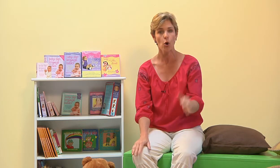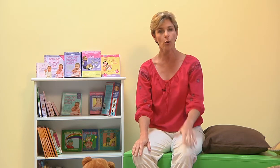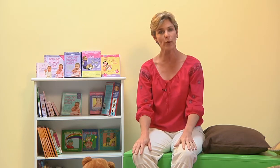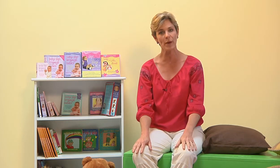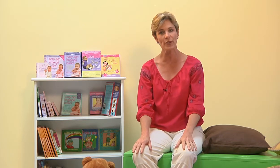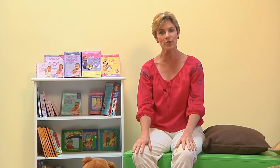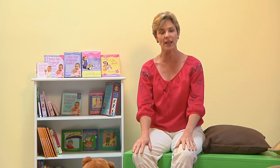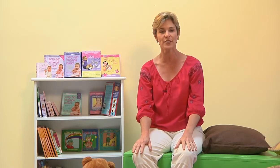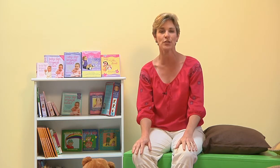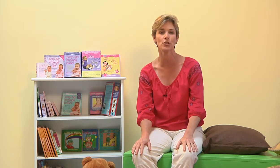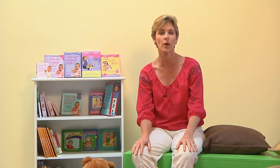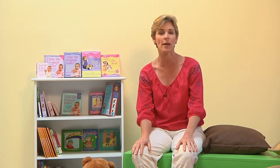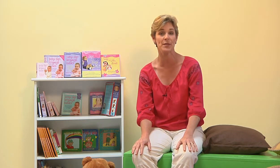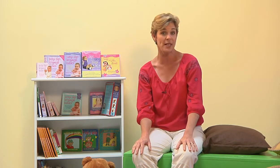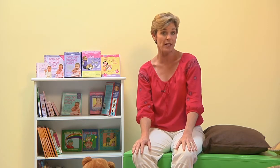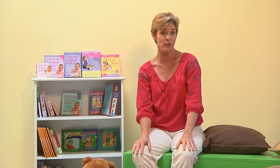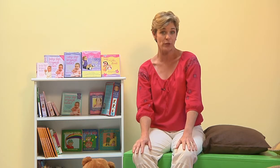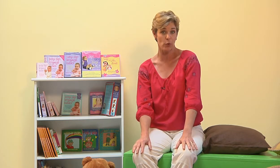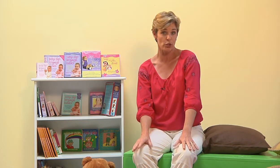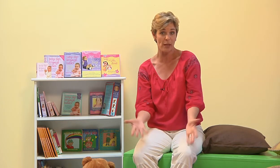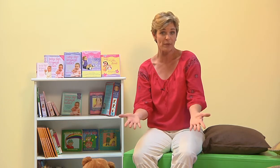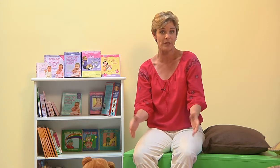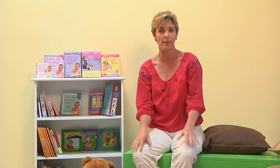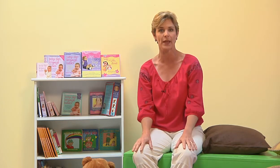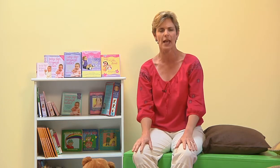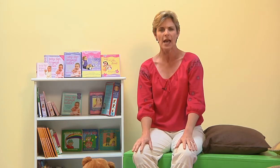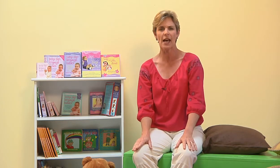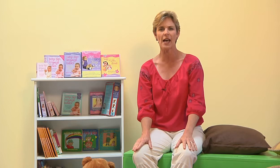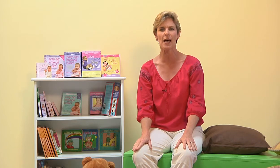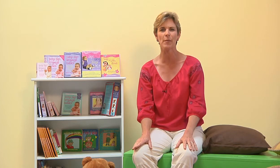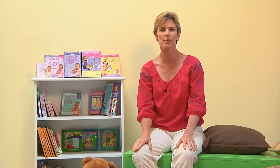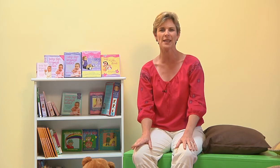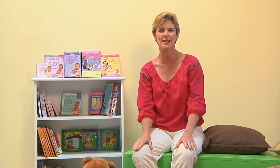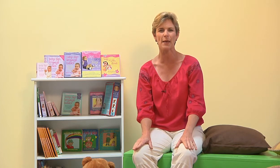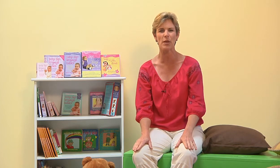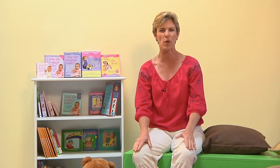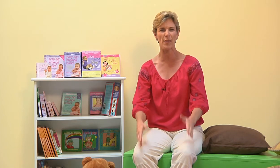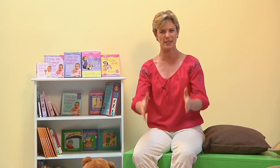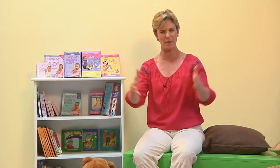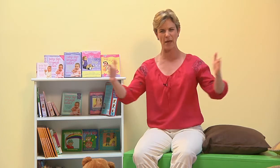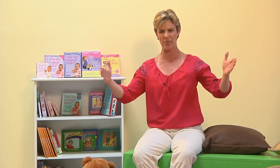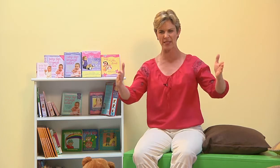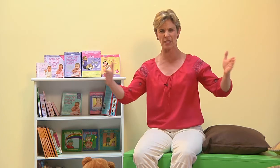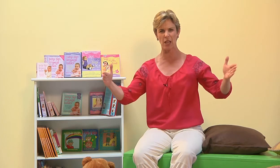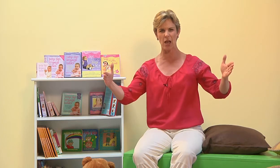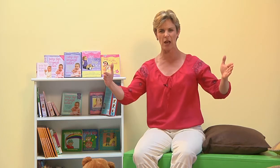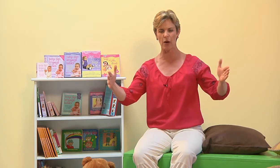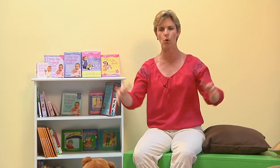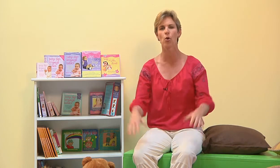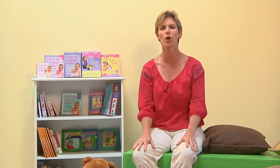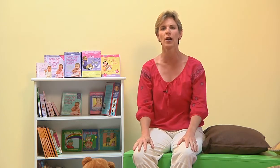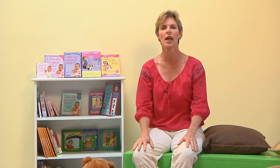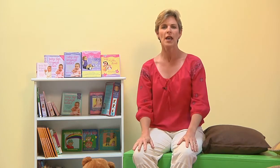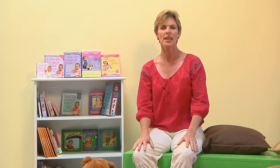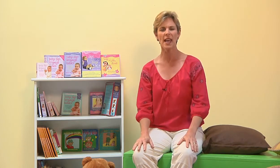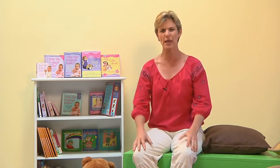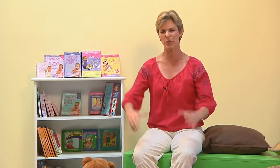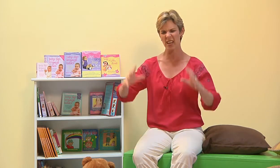Or we might use our hands to describe the size or shape of something. Please get me one that's about this long. Or, yeah, it was kind